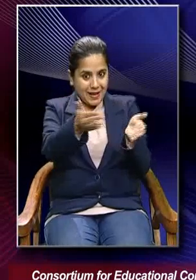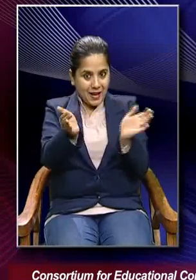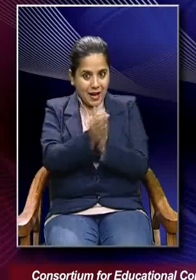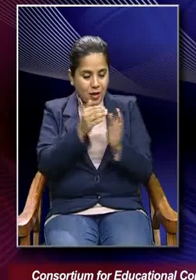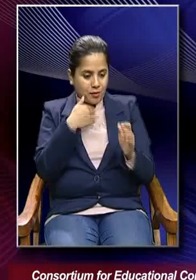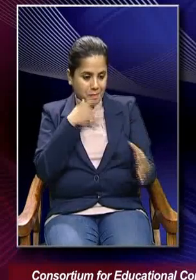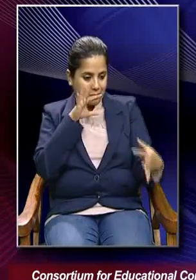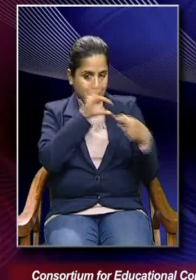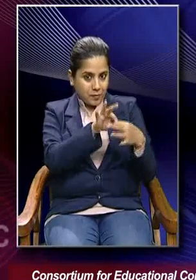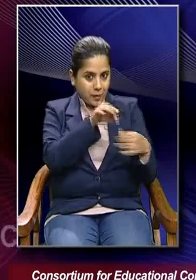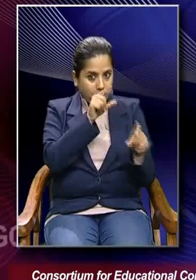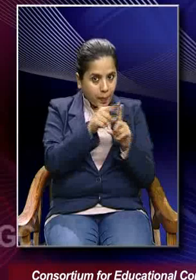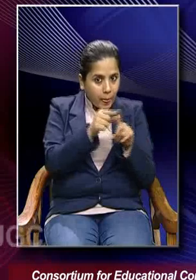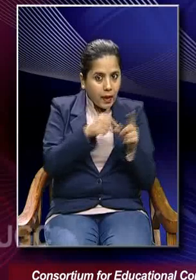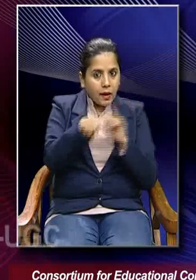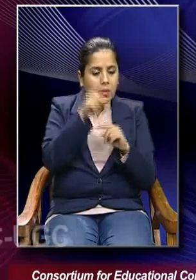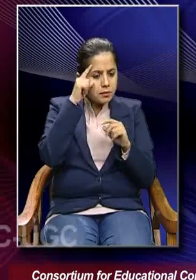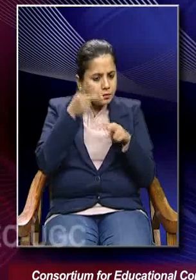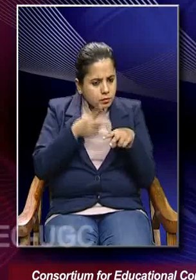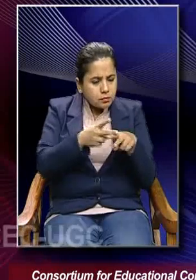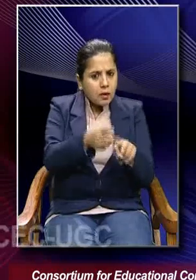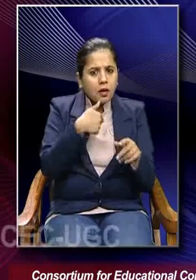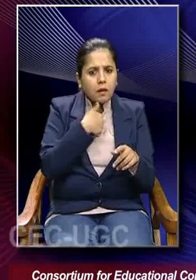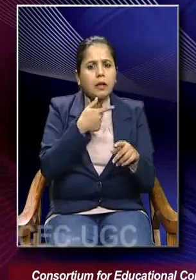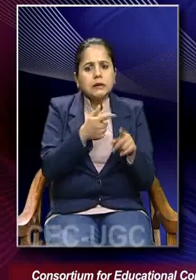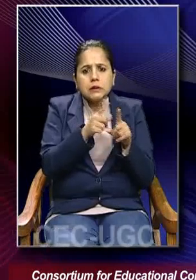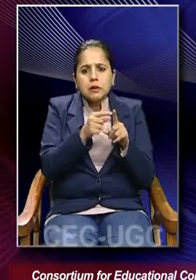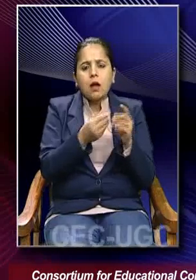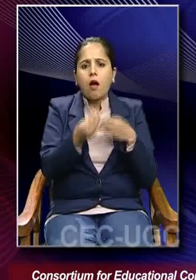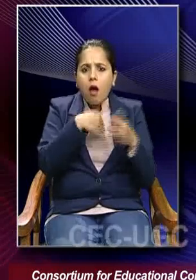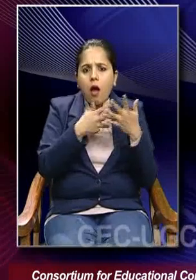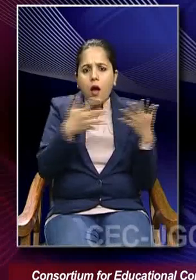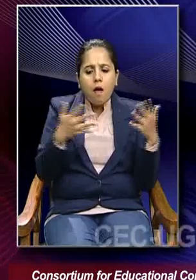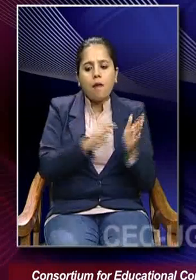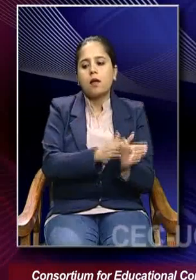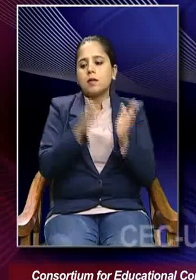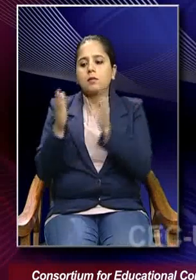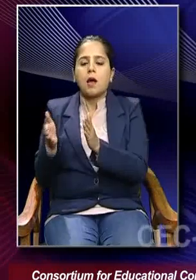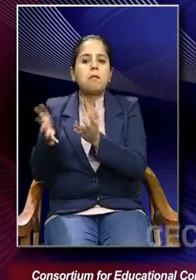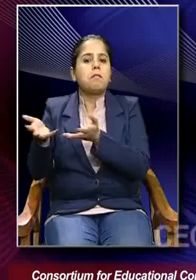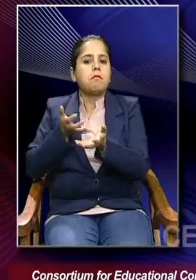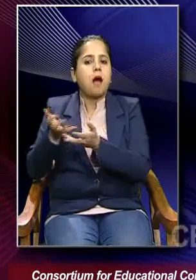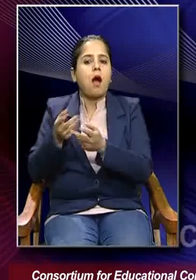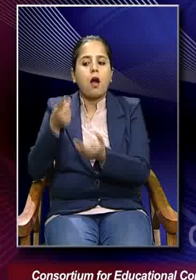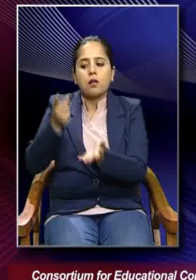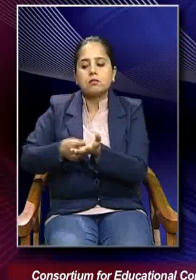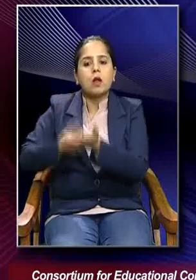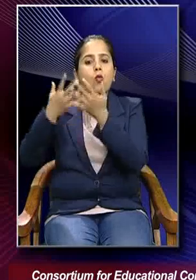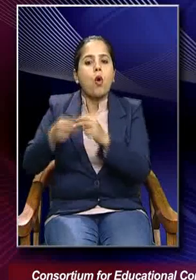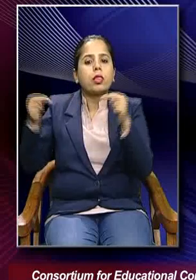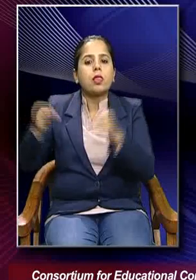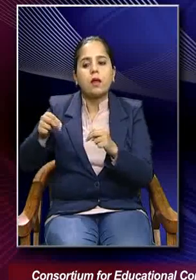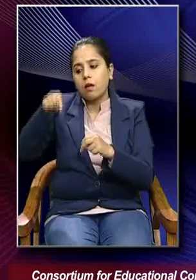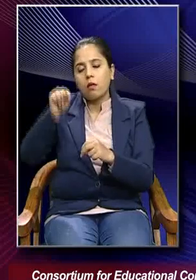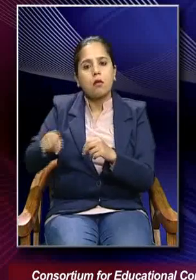community-based subsistence consumption to market-based consumptions. So we can see